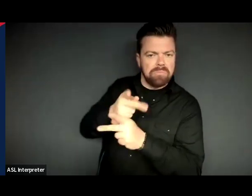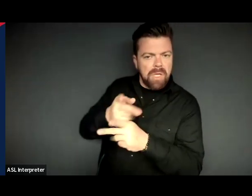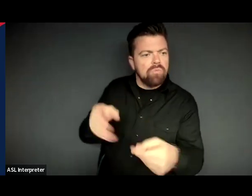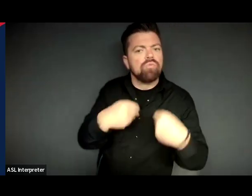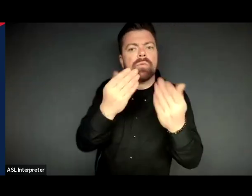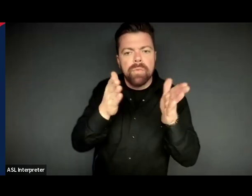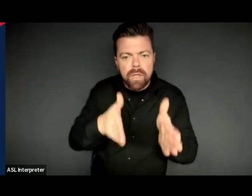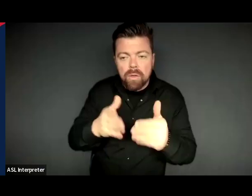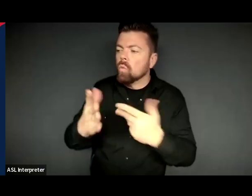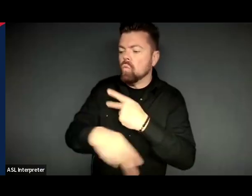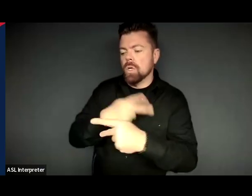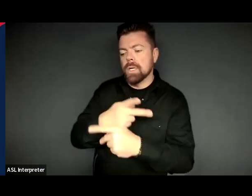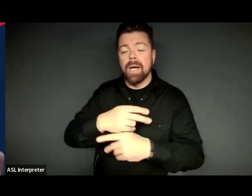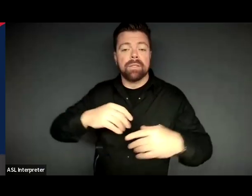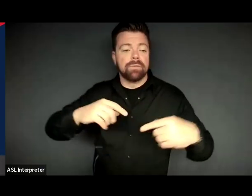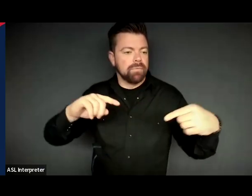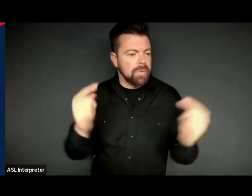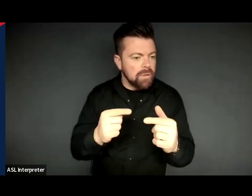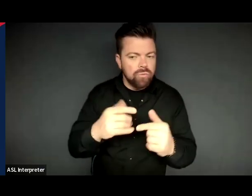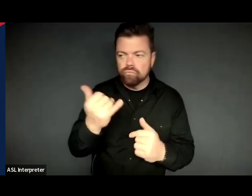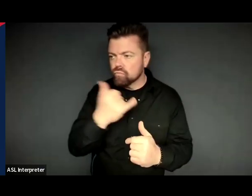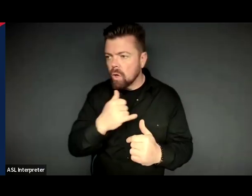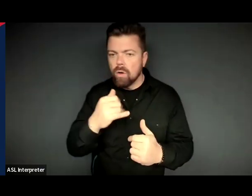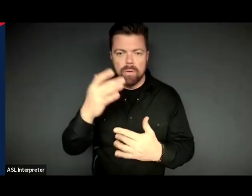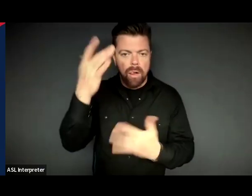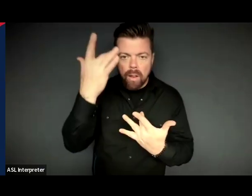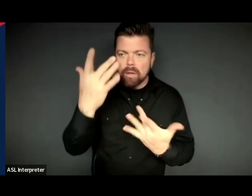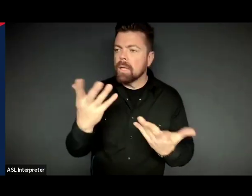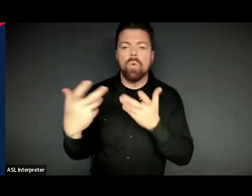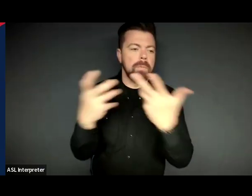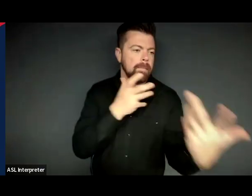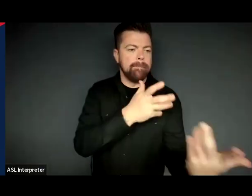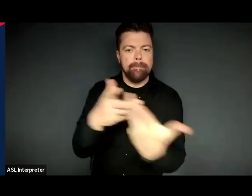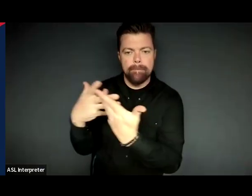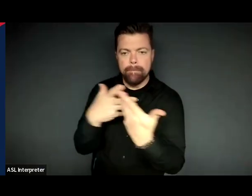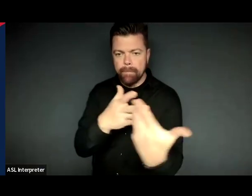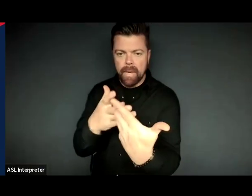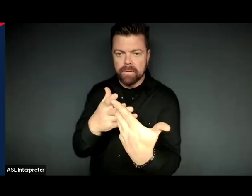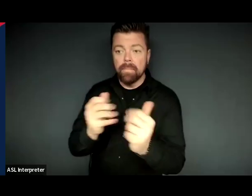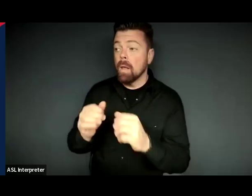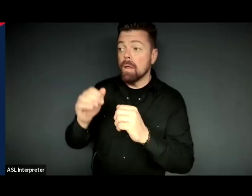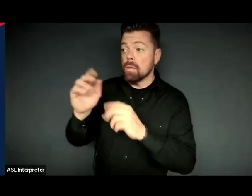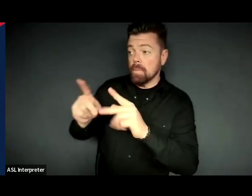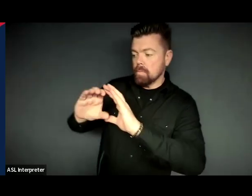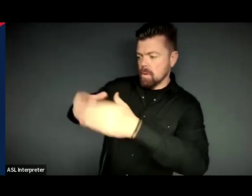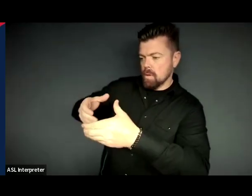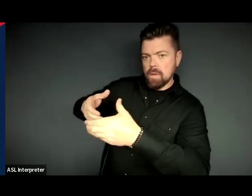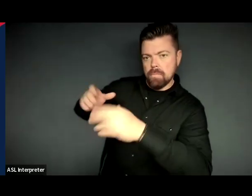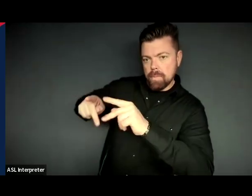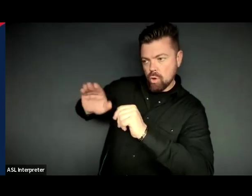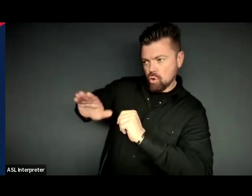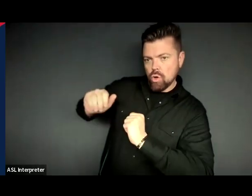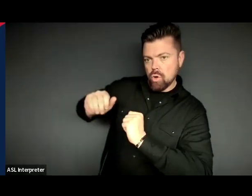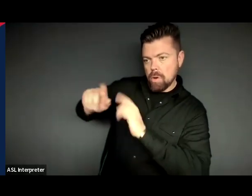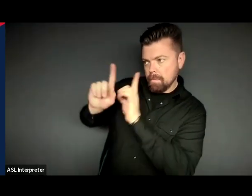type of injury or illness, they'll match you together. Now, the people they have in their mentoring program are not just people that said,